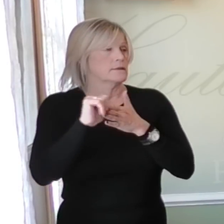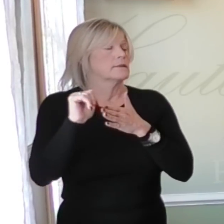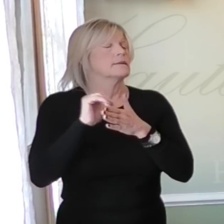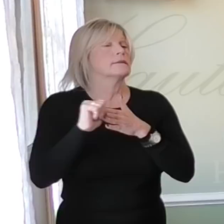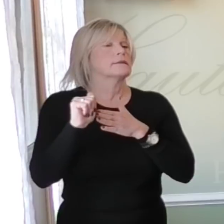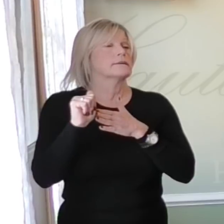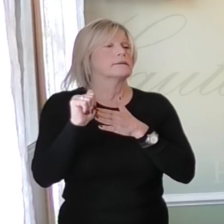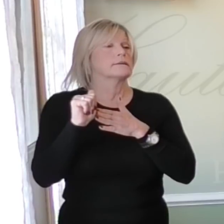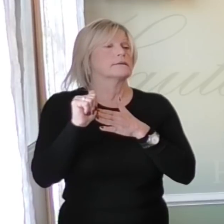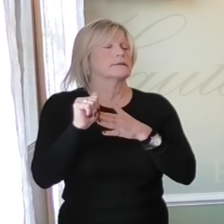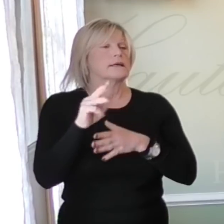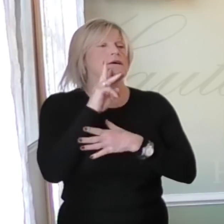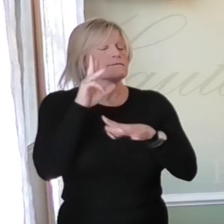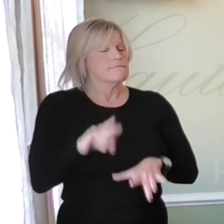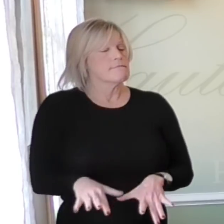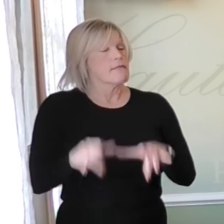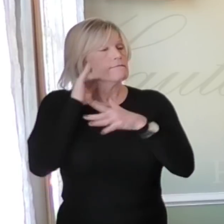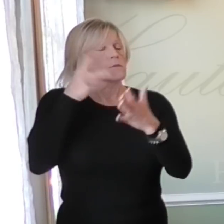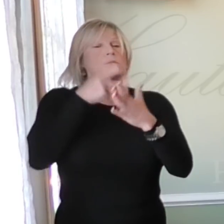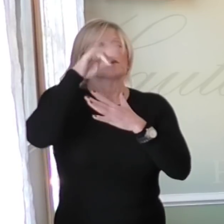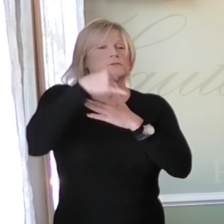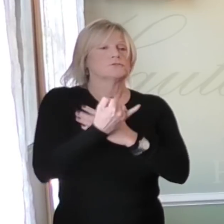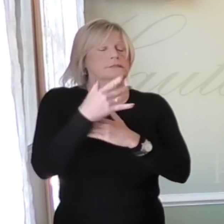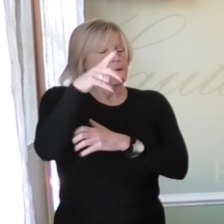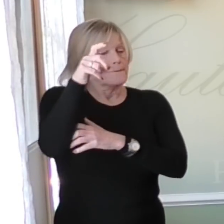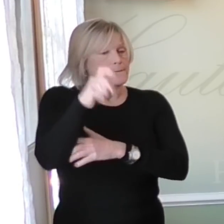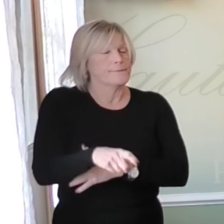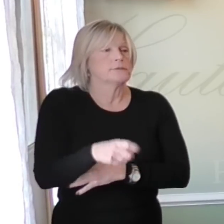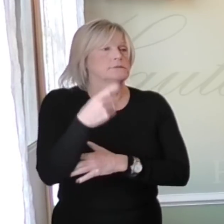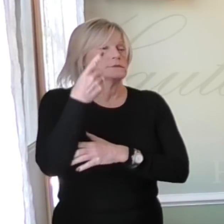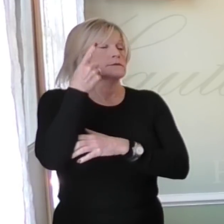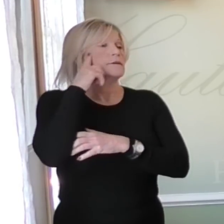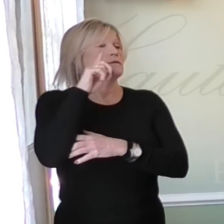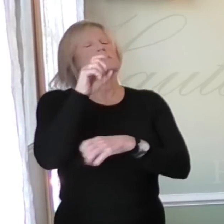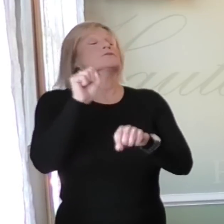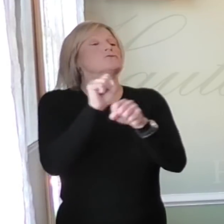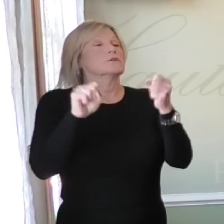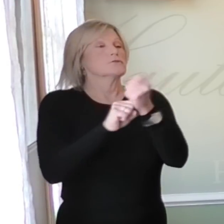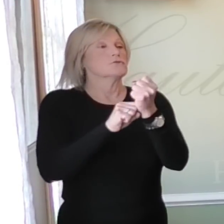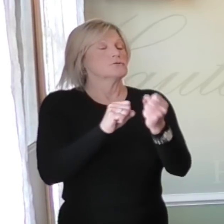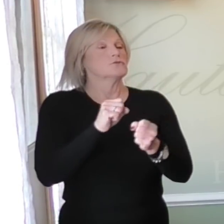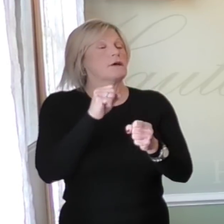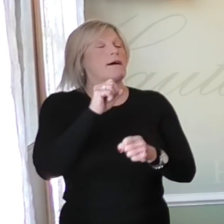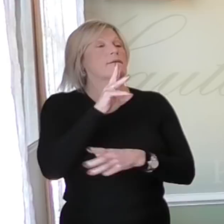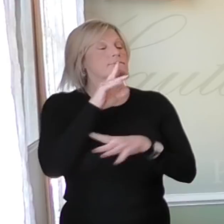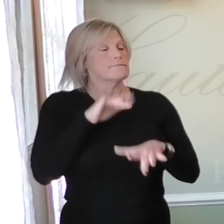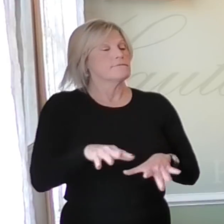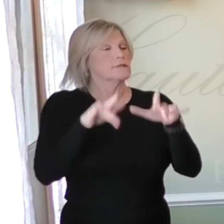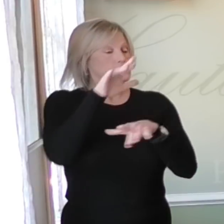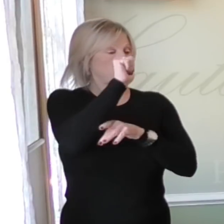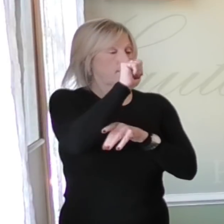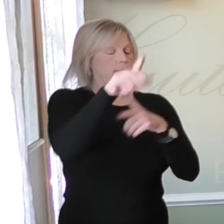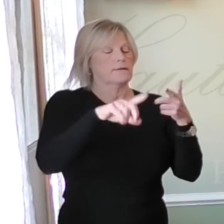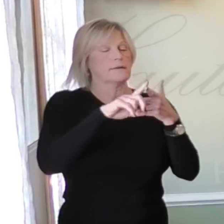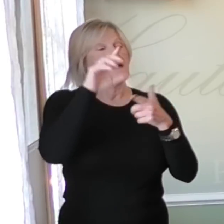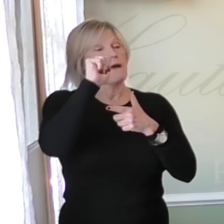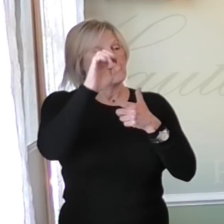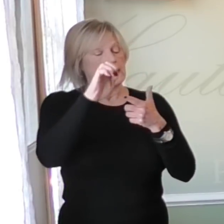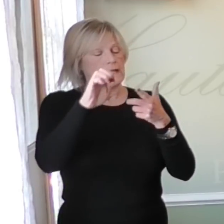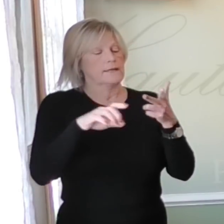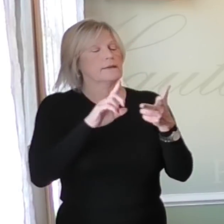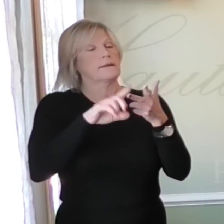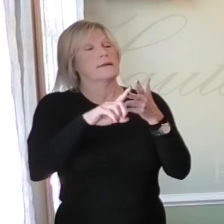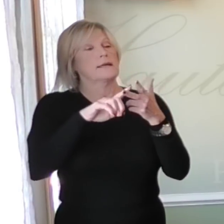$150,000 in flooding for projects that must be for structures in flood zones A, AE, and